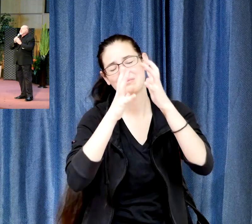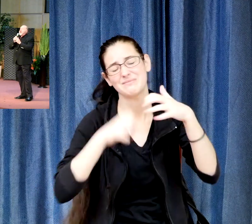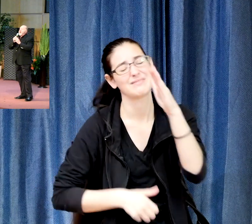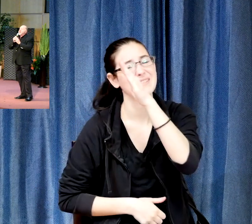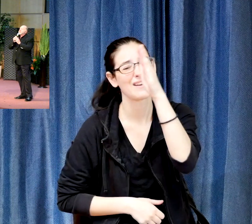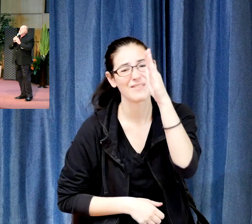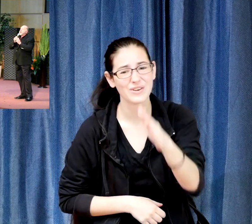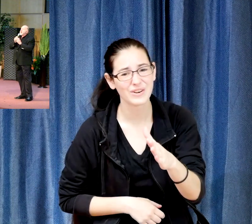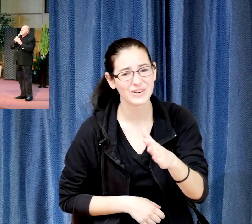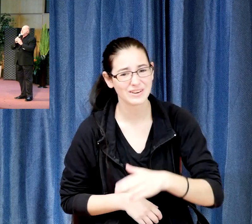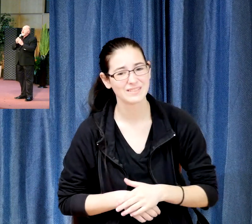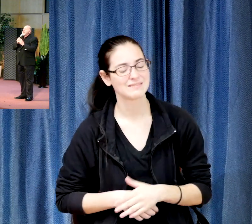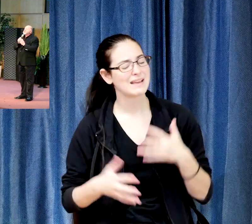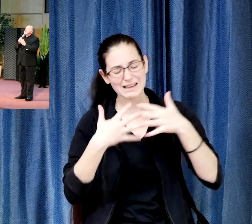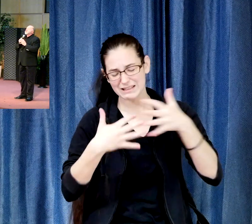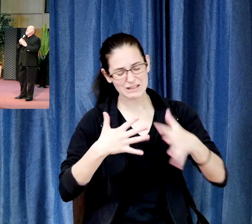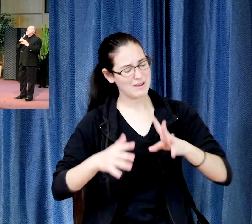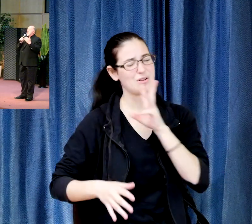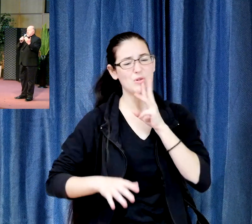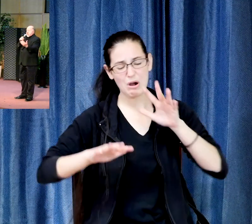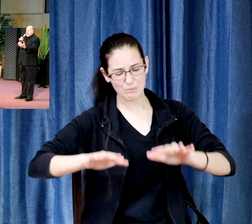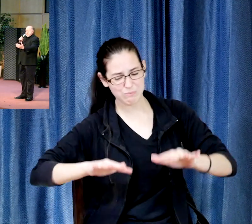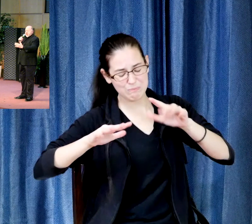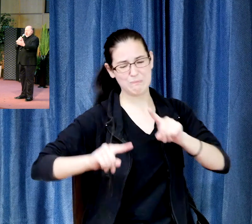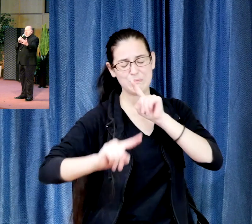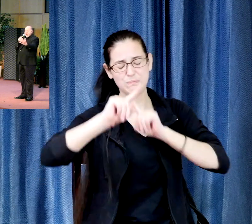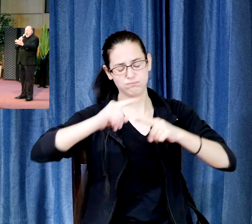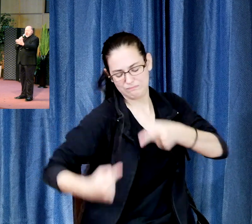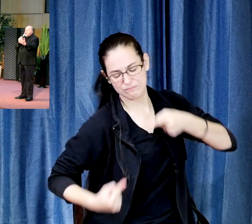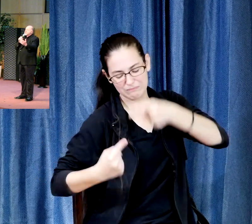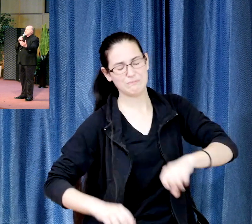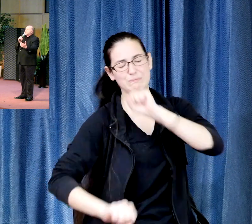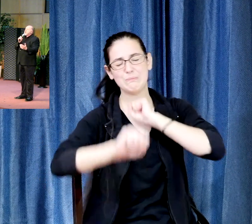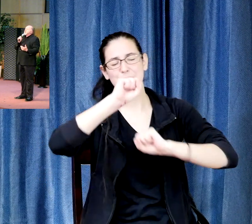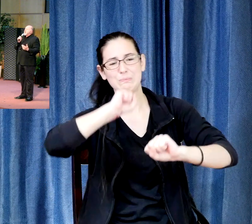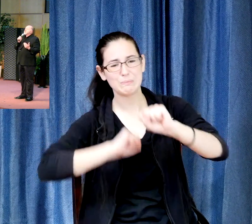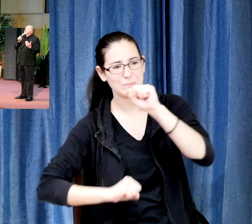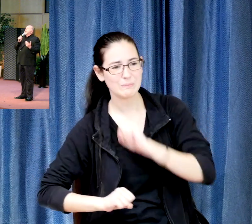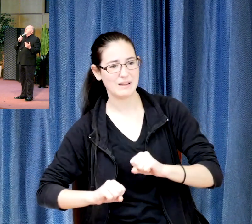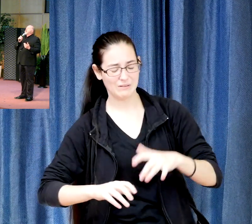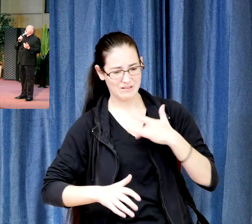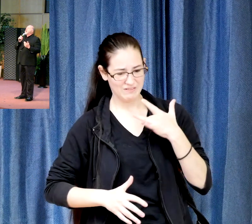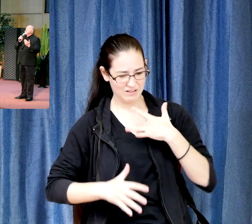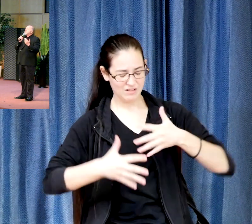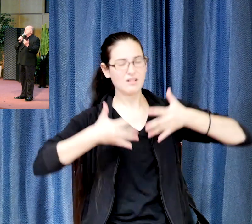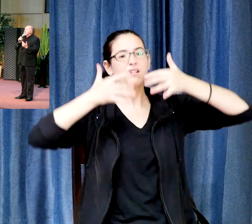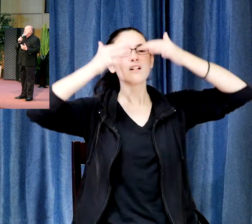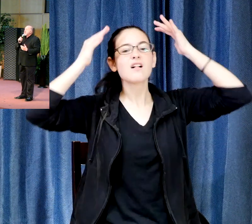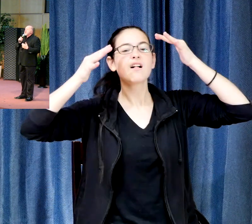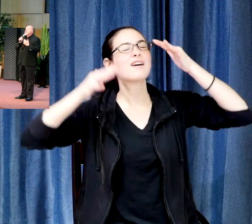break. As the water rises and the mountains shake, God's love